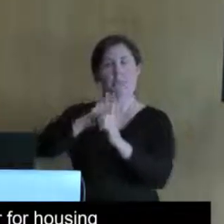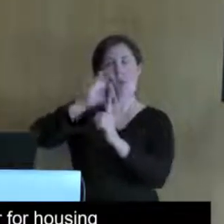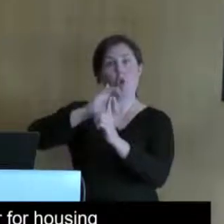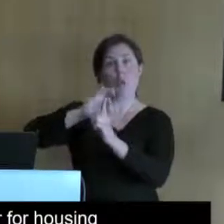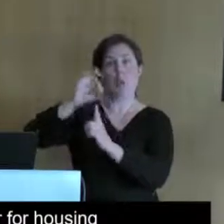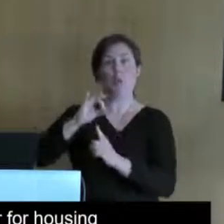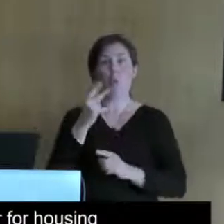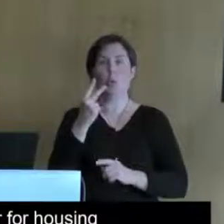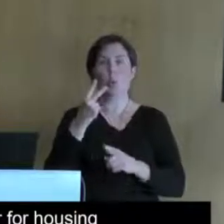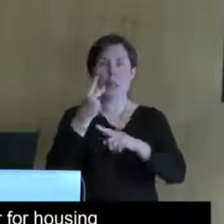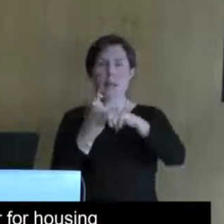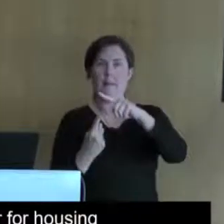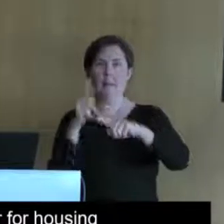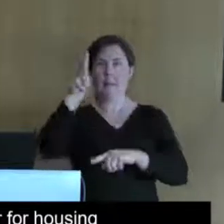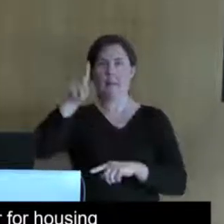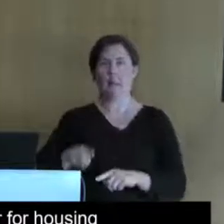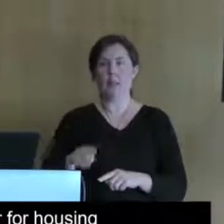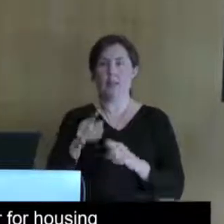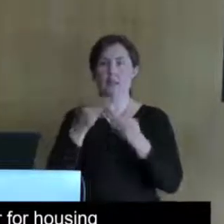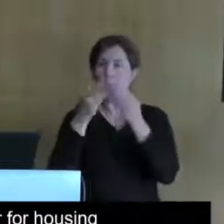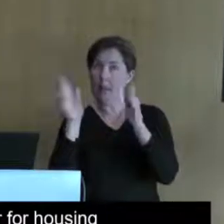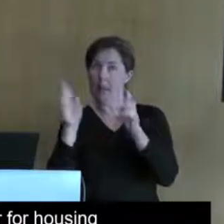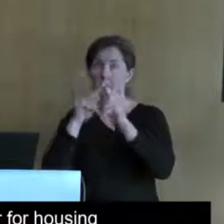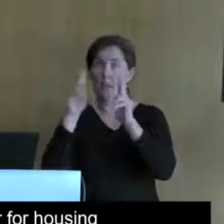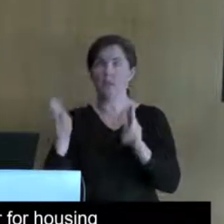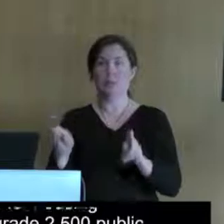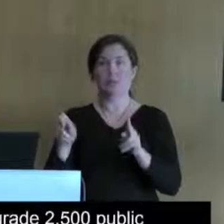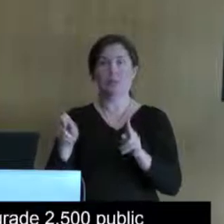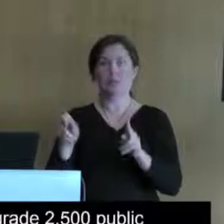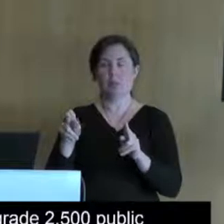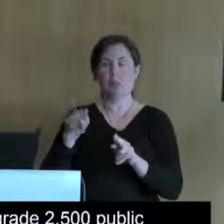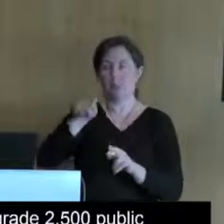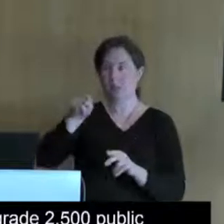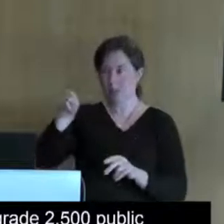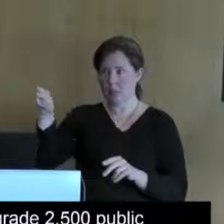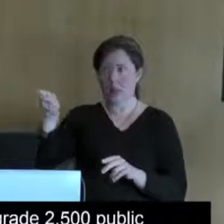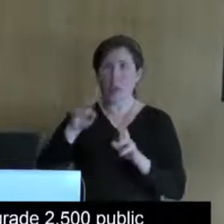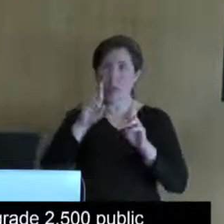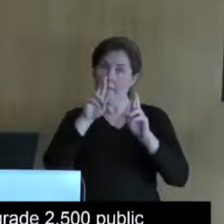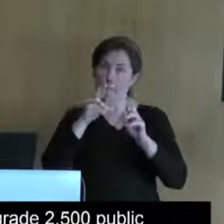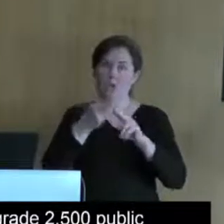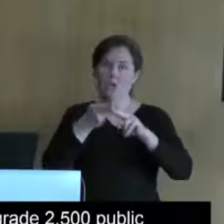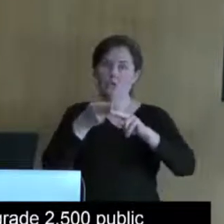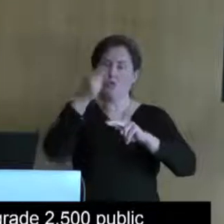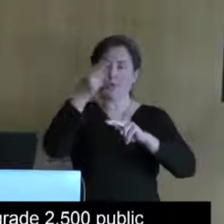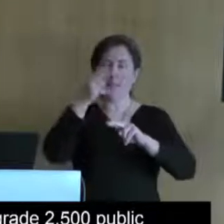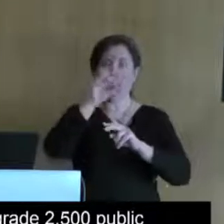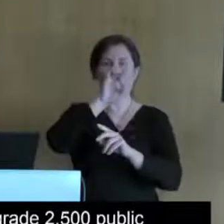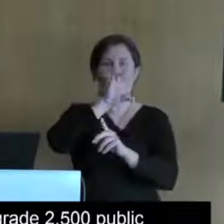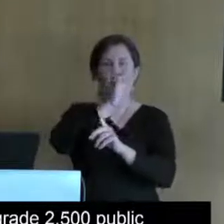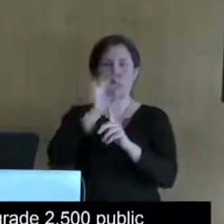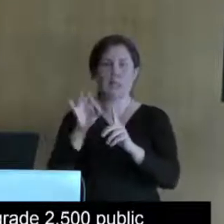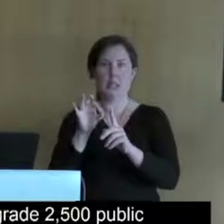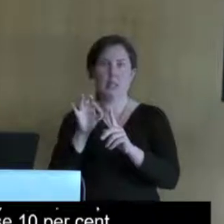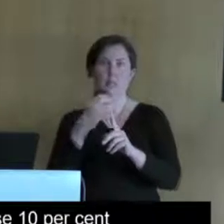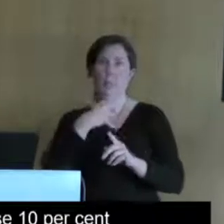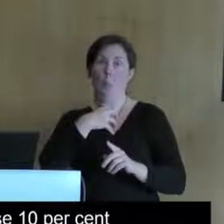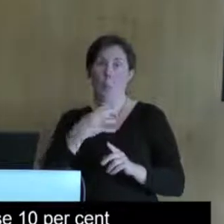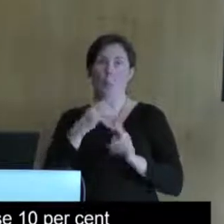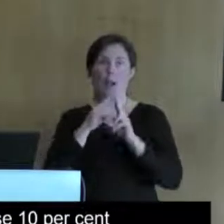announcements. Yesterday, the Minister for Housing announced a $200 million